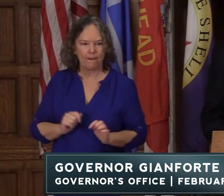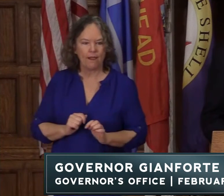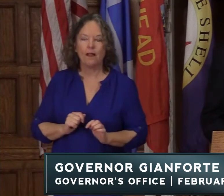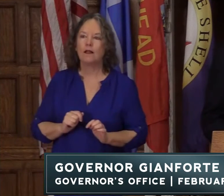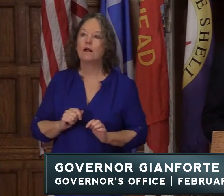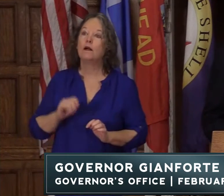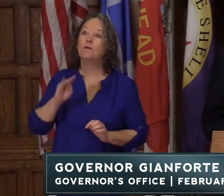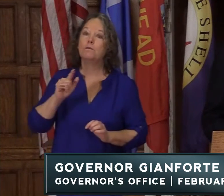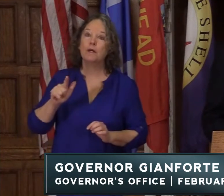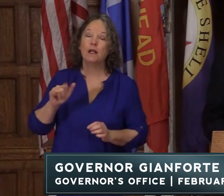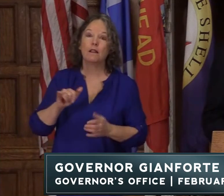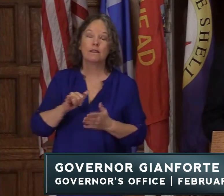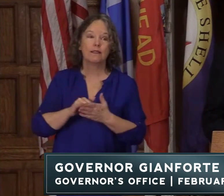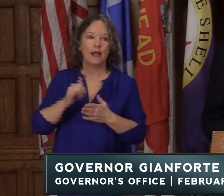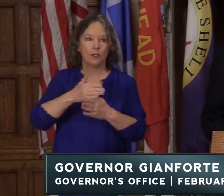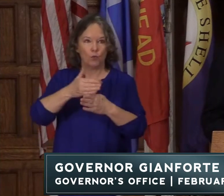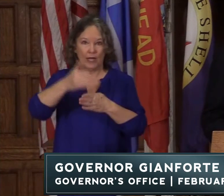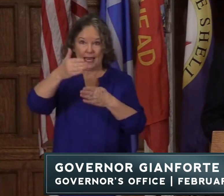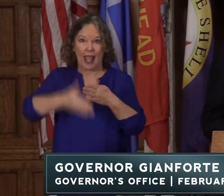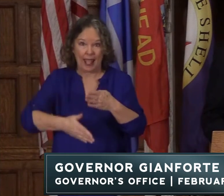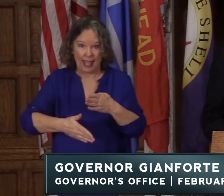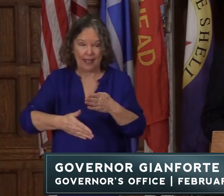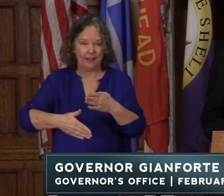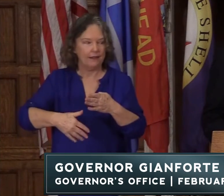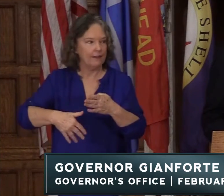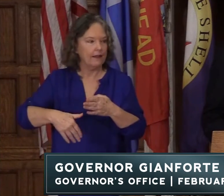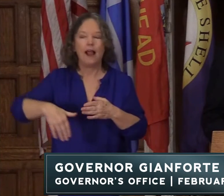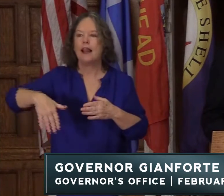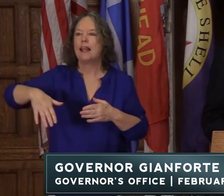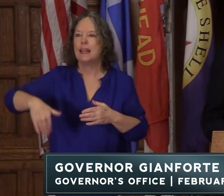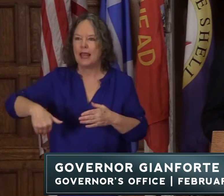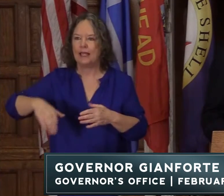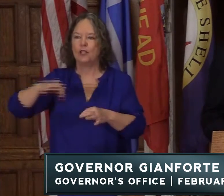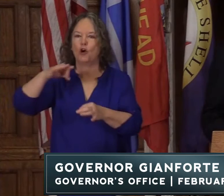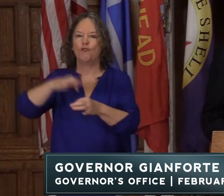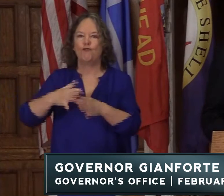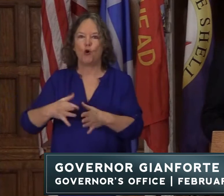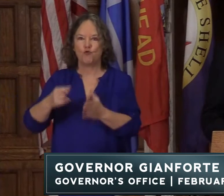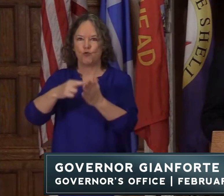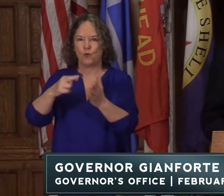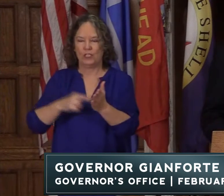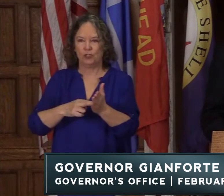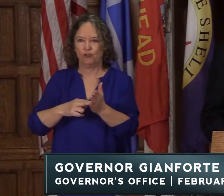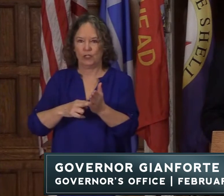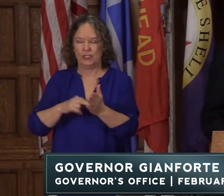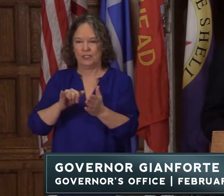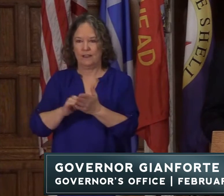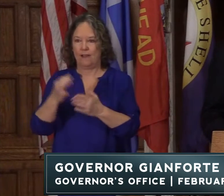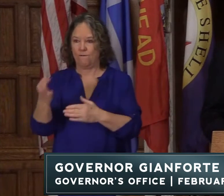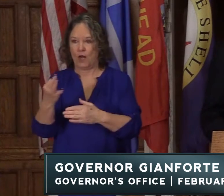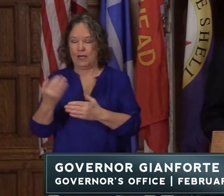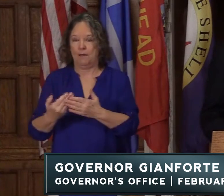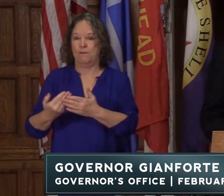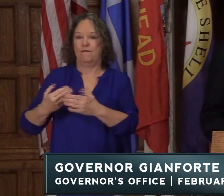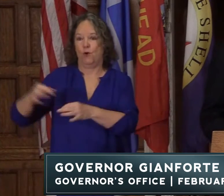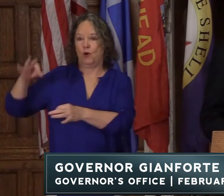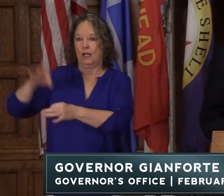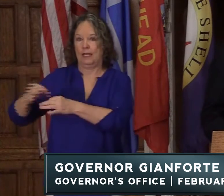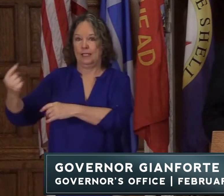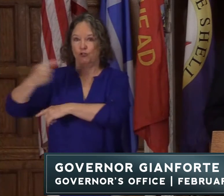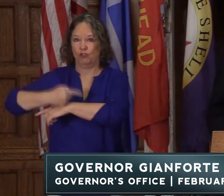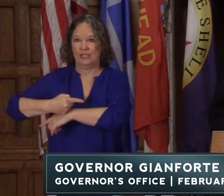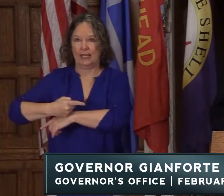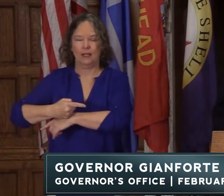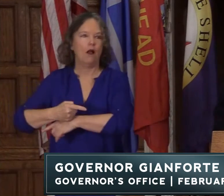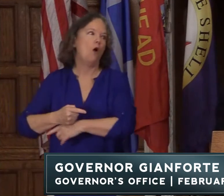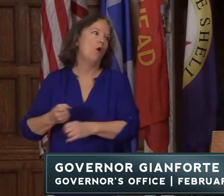The bill that would end late voter registration the Friday before Election Day, I believe. I don't believe, but that's it.